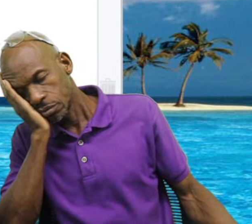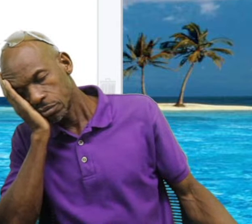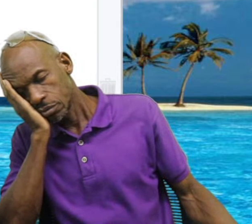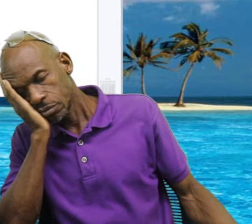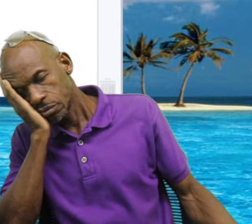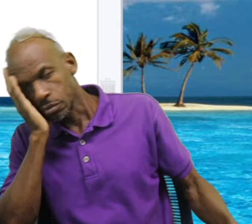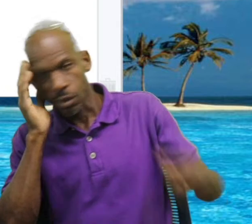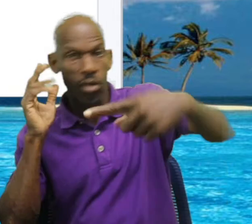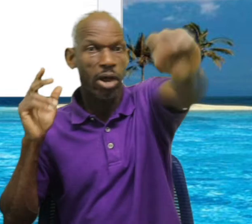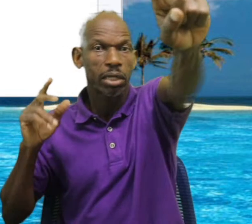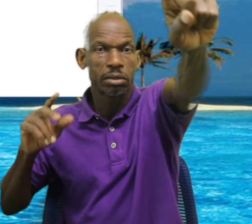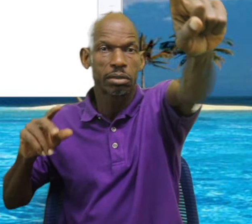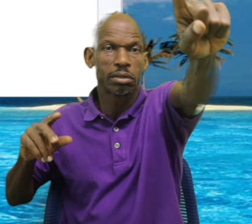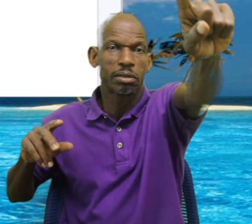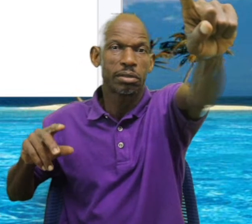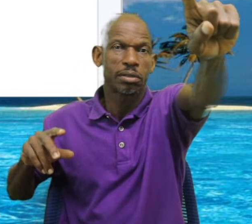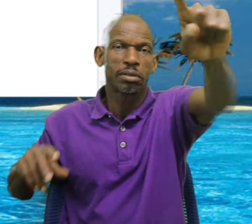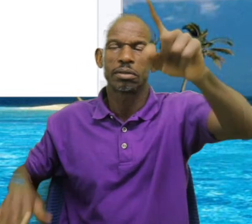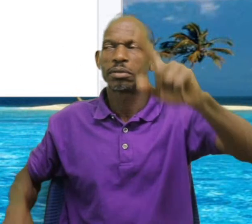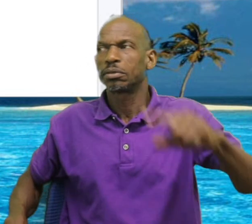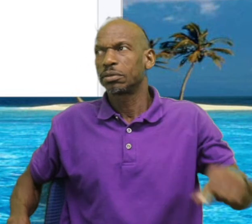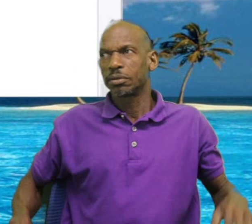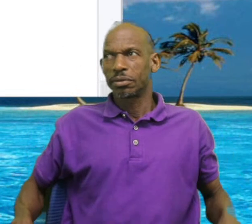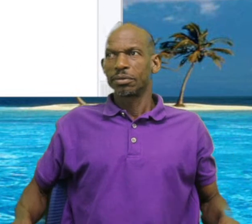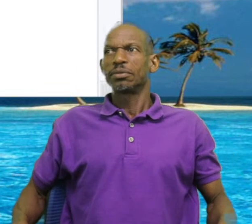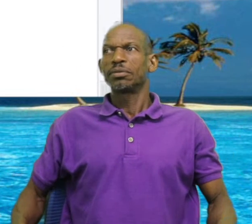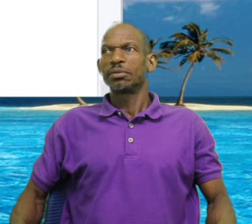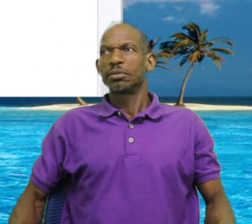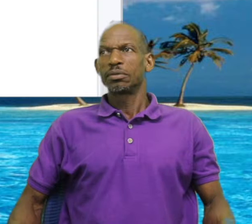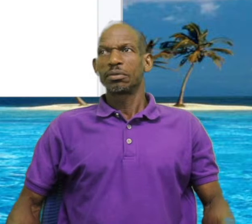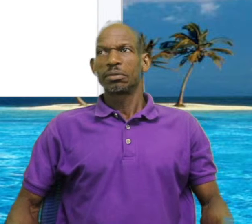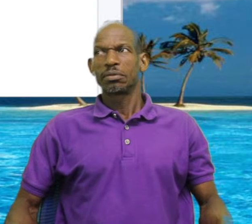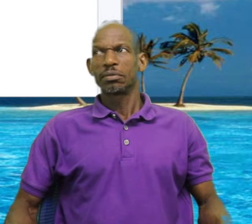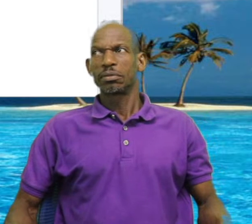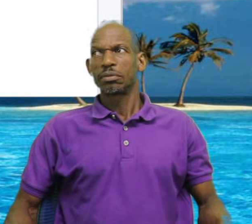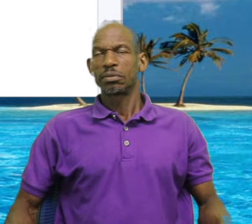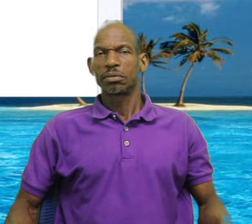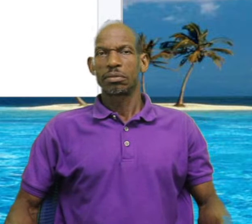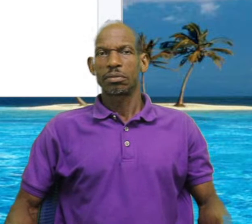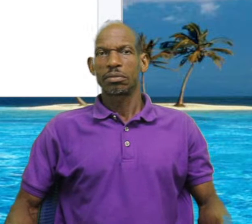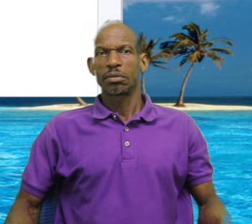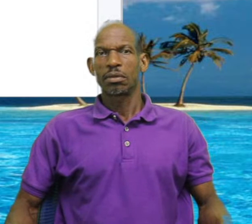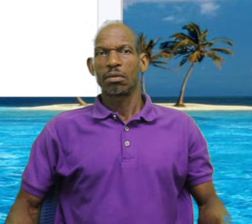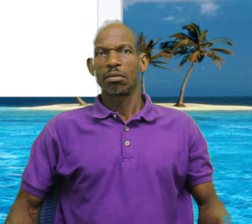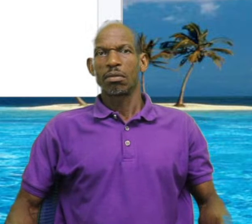Jane and sleeping in the bed. Why is this sentence wrong?